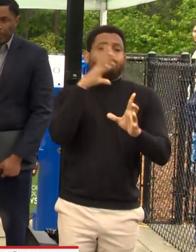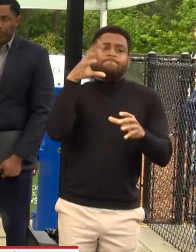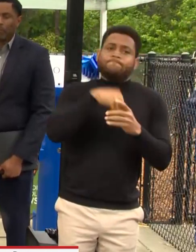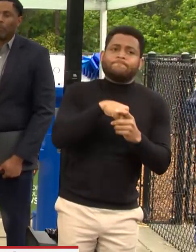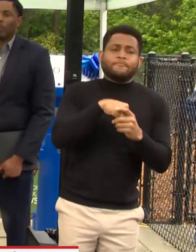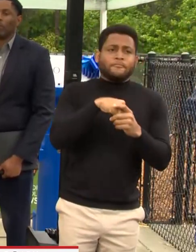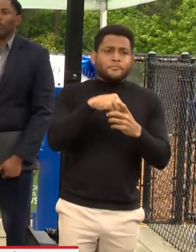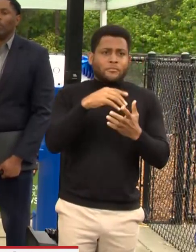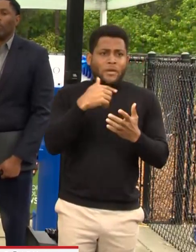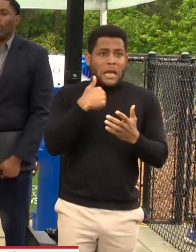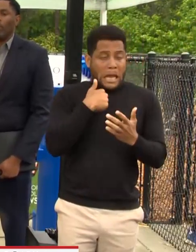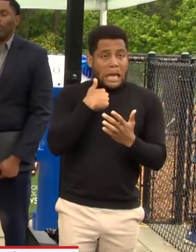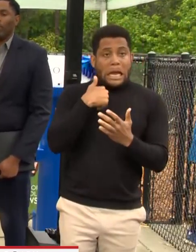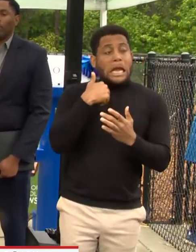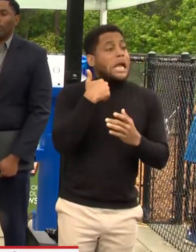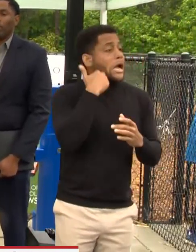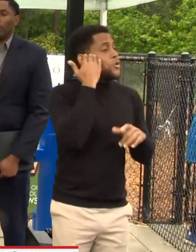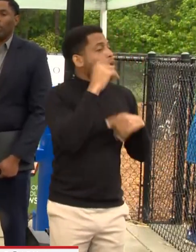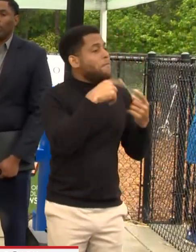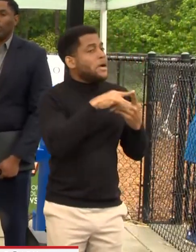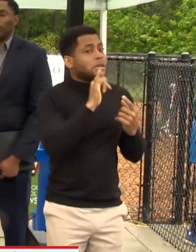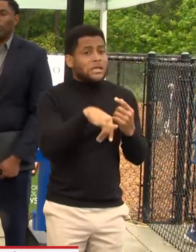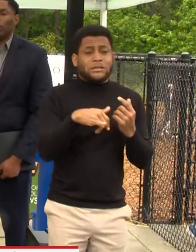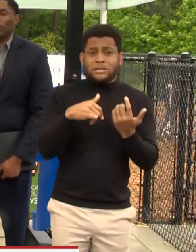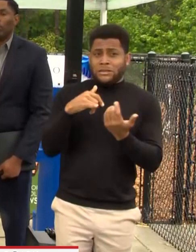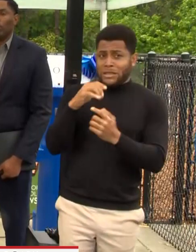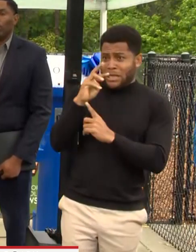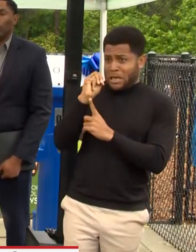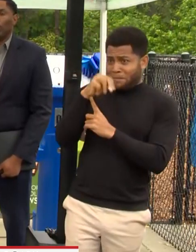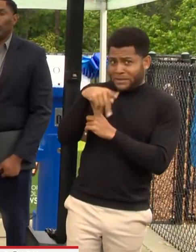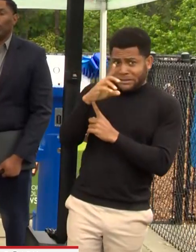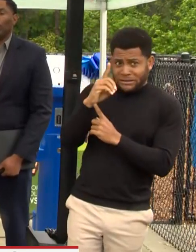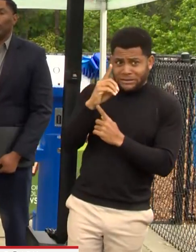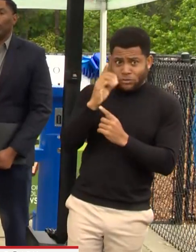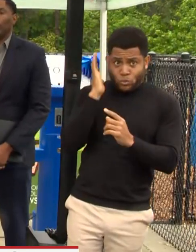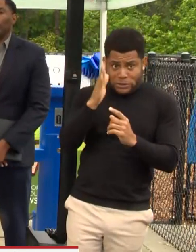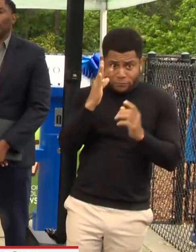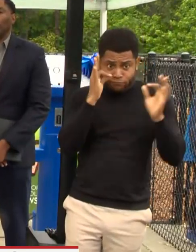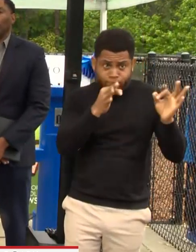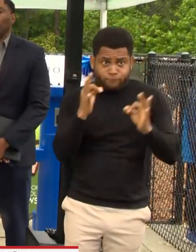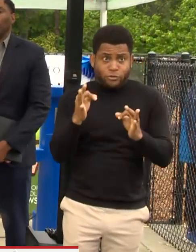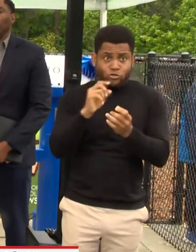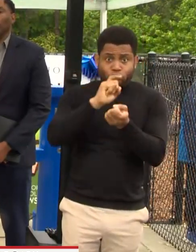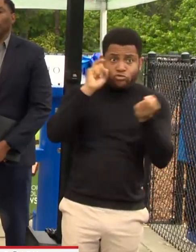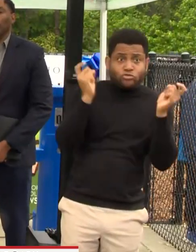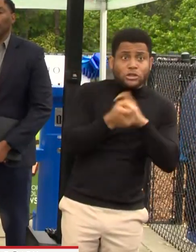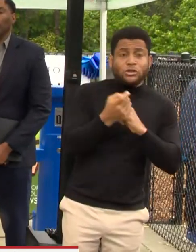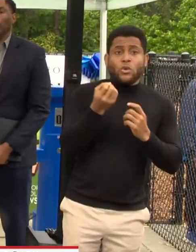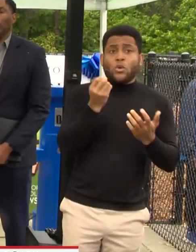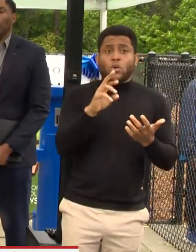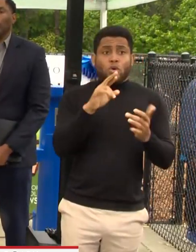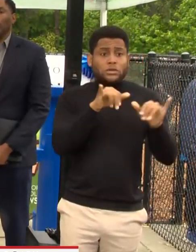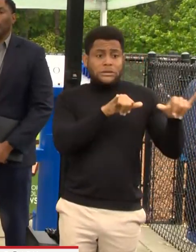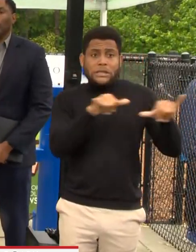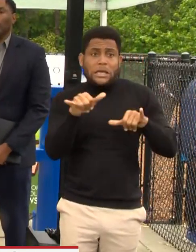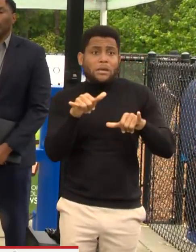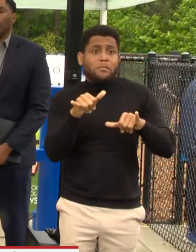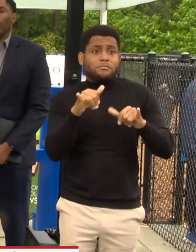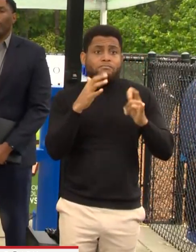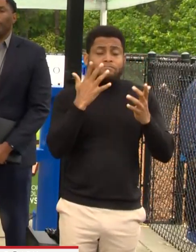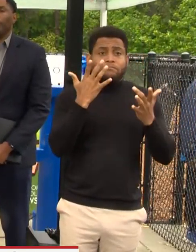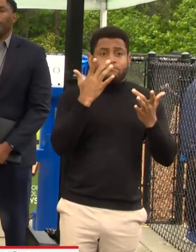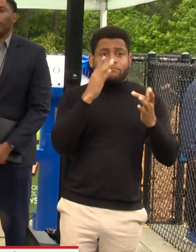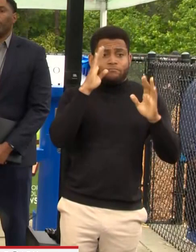forward? I think MPD's tactics are the same. That they're focused on